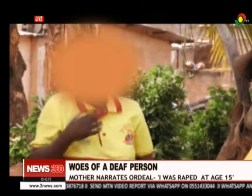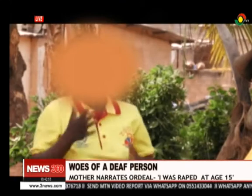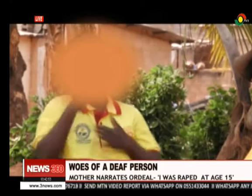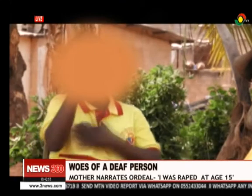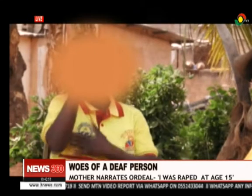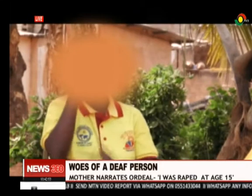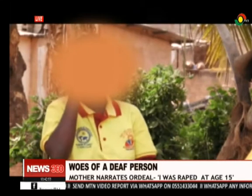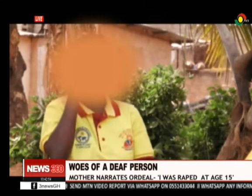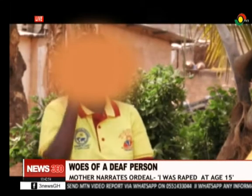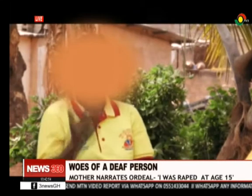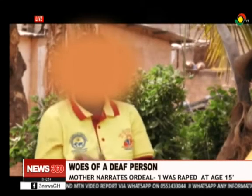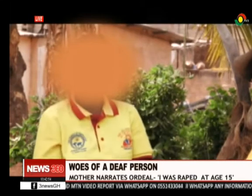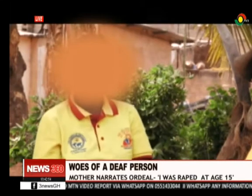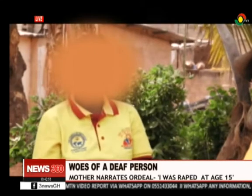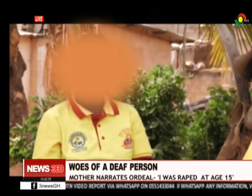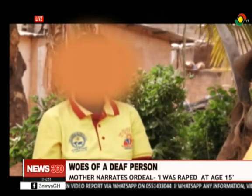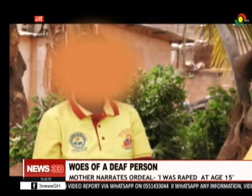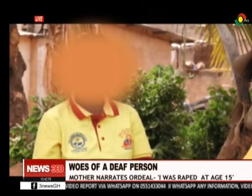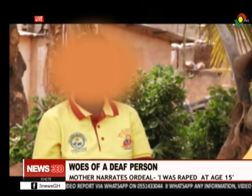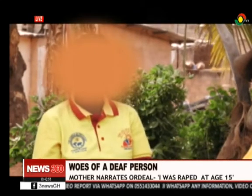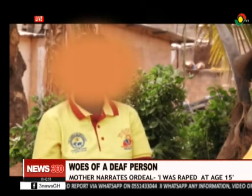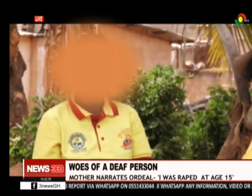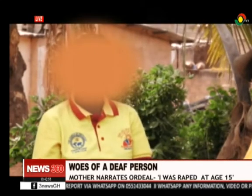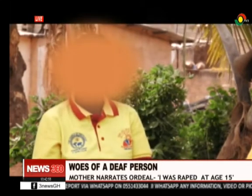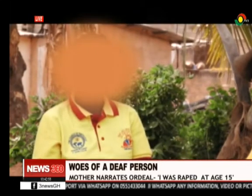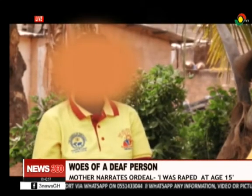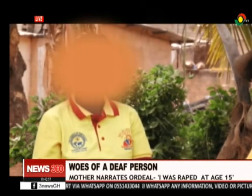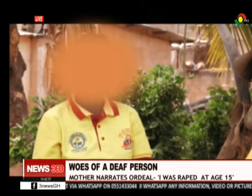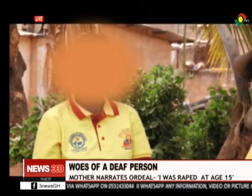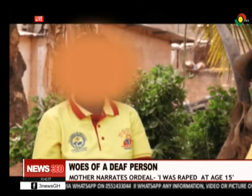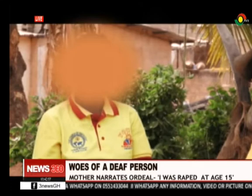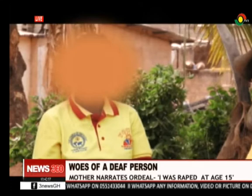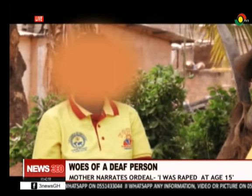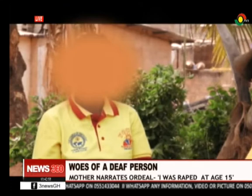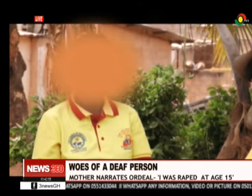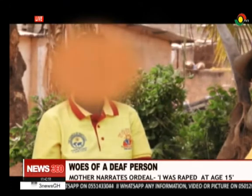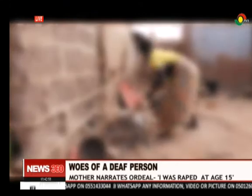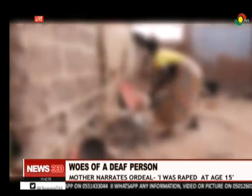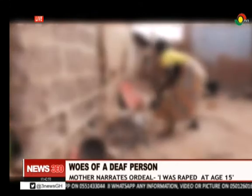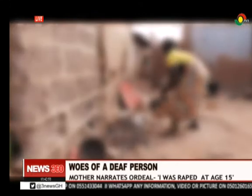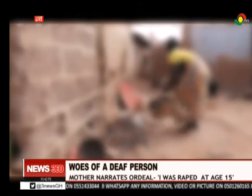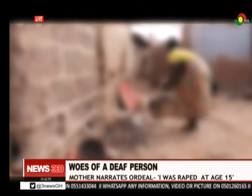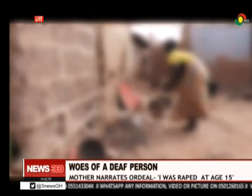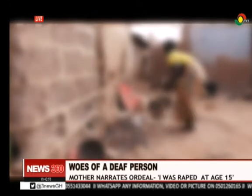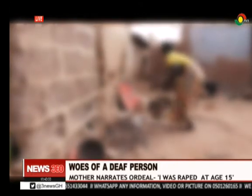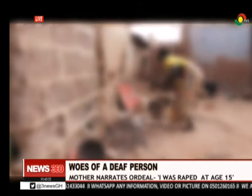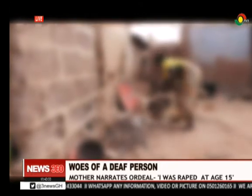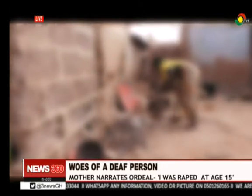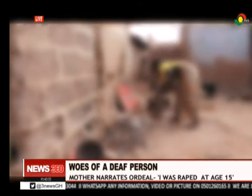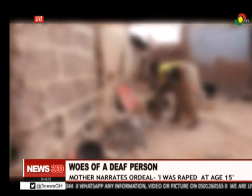my parents couldn't do much so that has been the situation my dream was